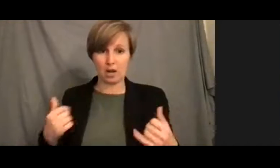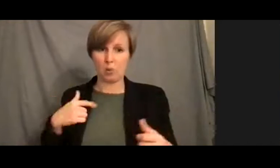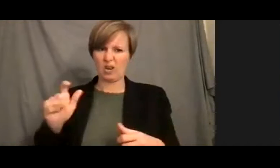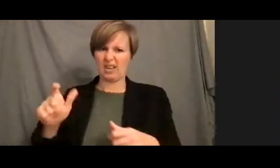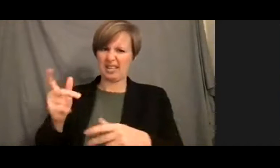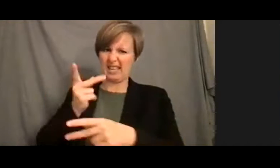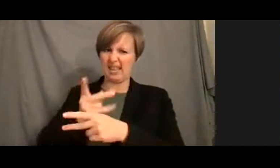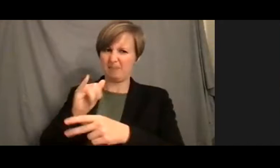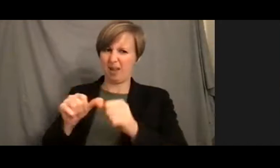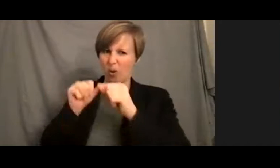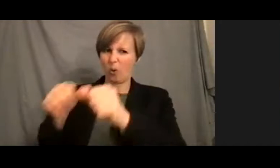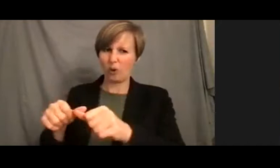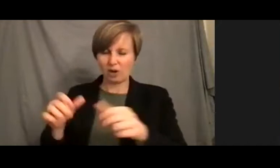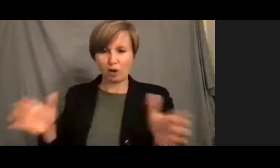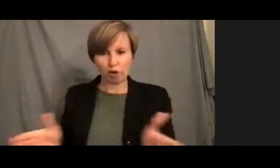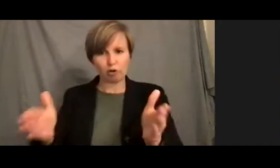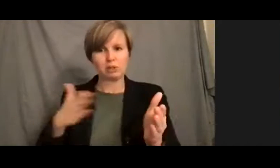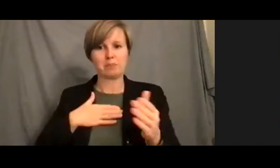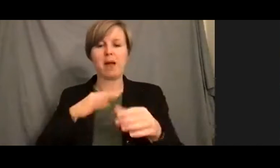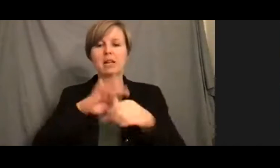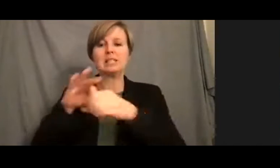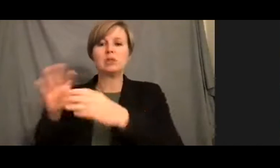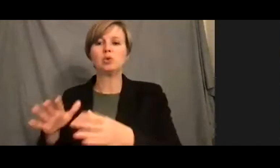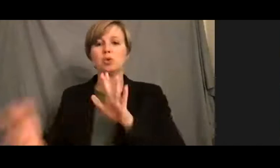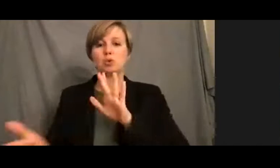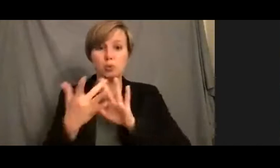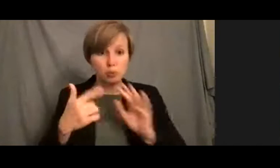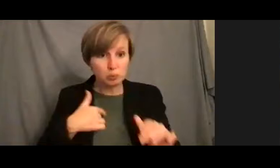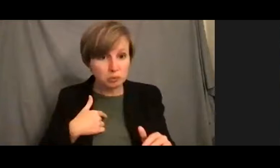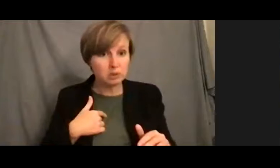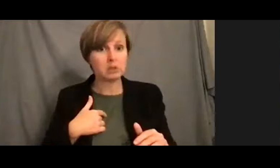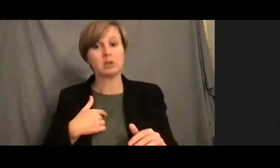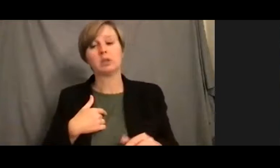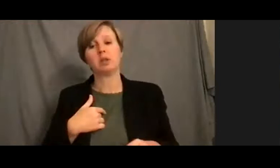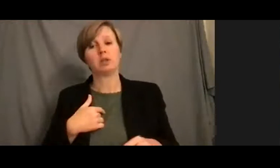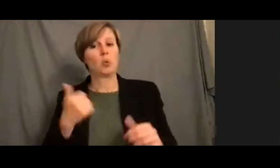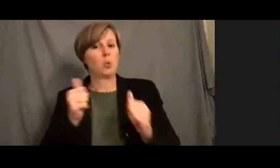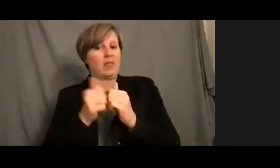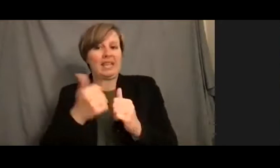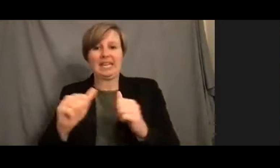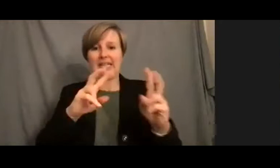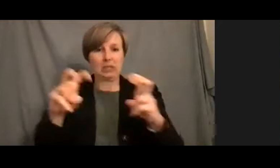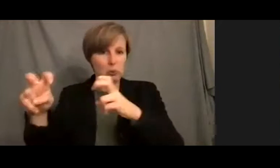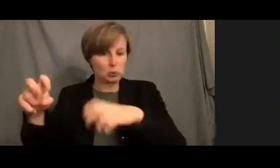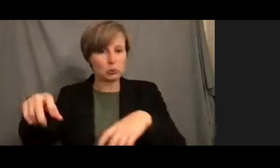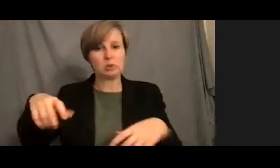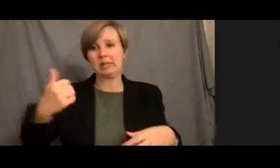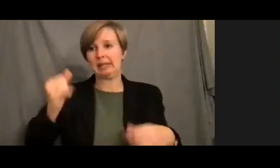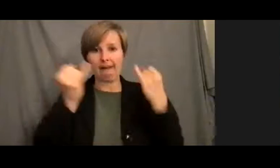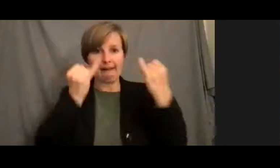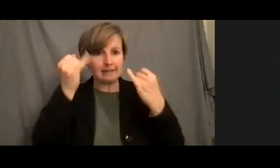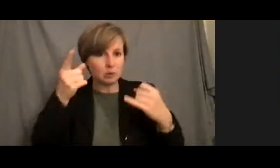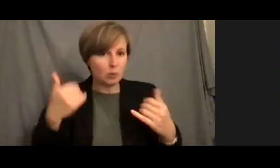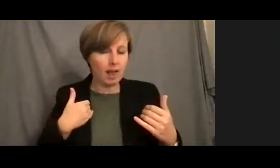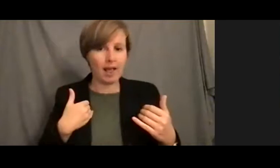that going. And I encourage my constituents to reach out to me as they do with any issues they have, any ideas they have at all